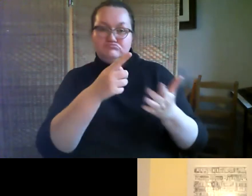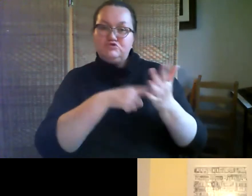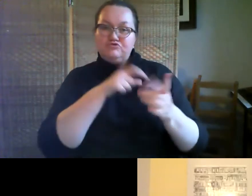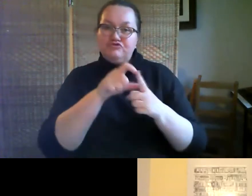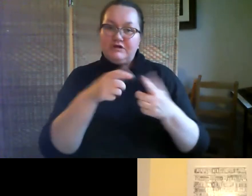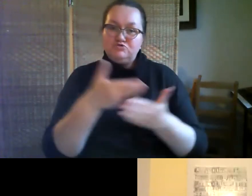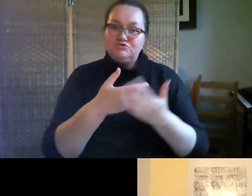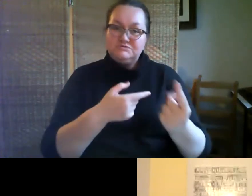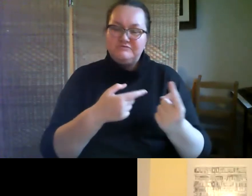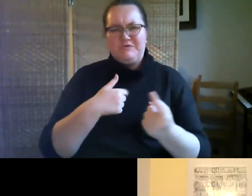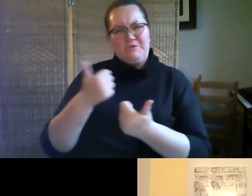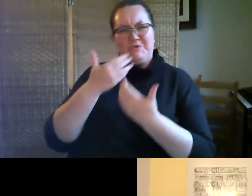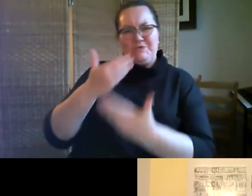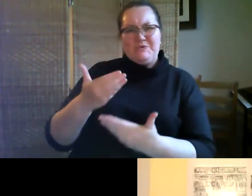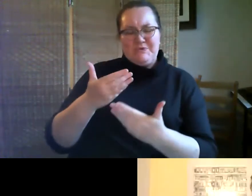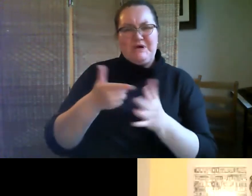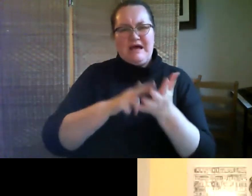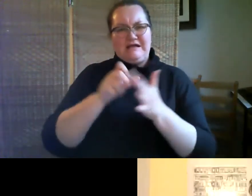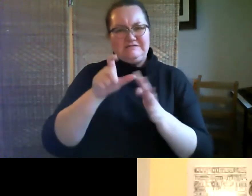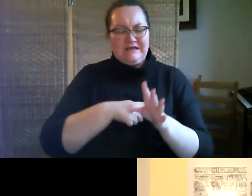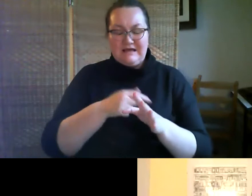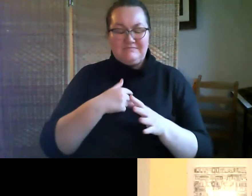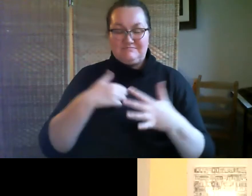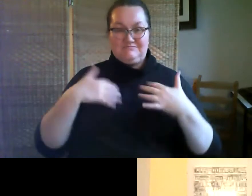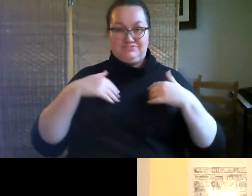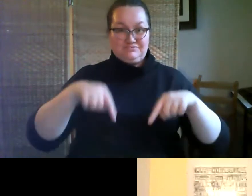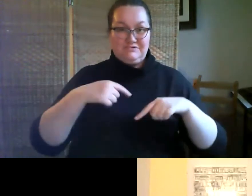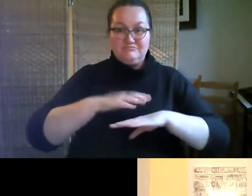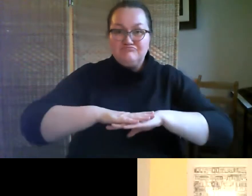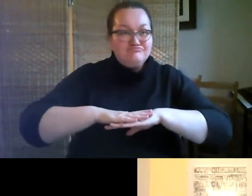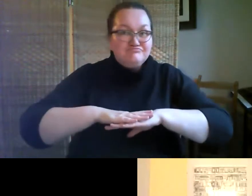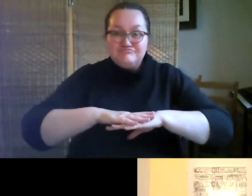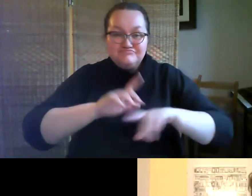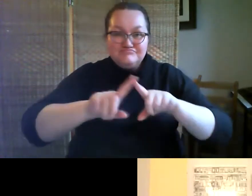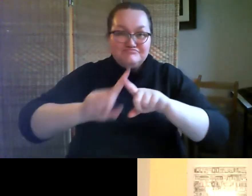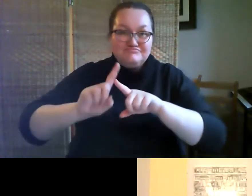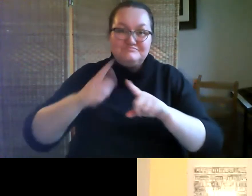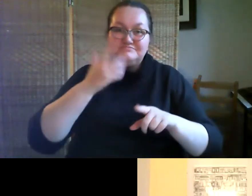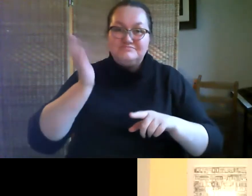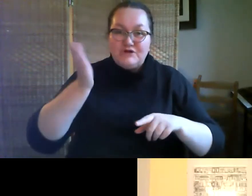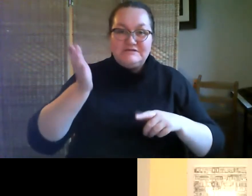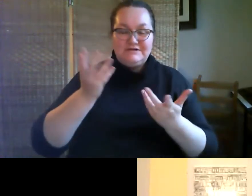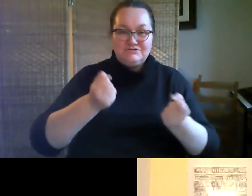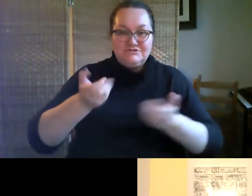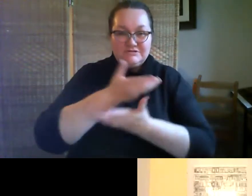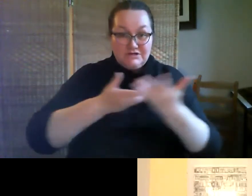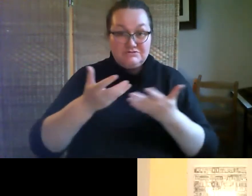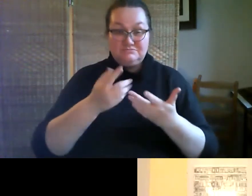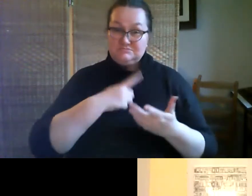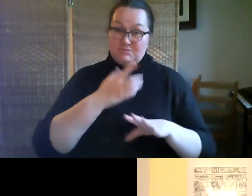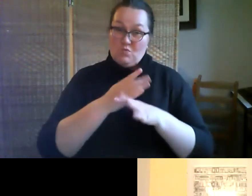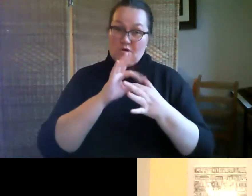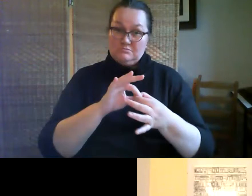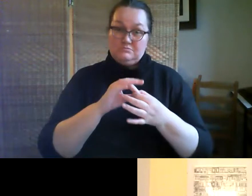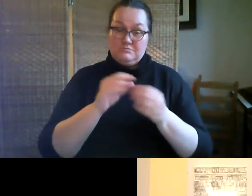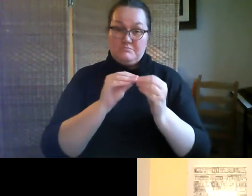here and see all these amazing and hear all these amazing presentations and the discussion. So I've worked with BOP on a